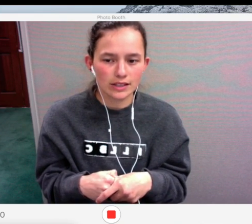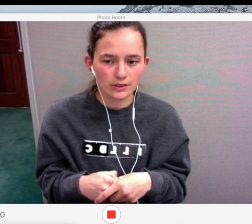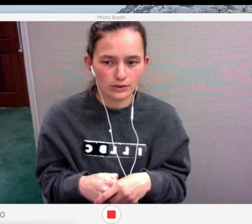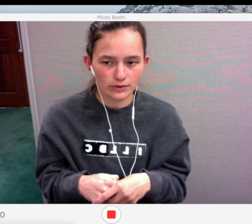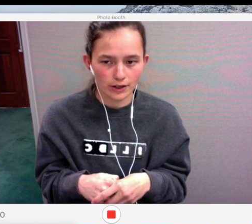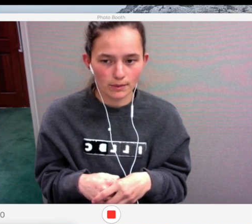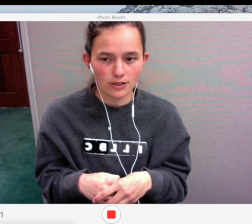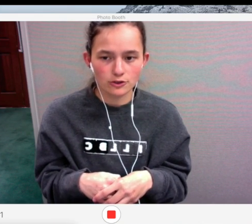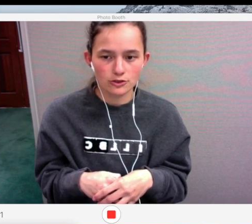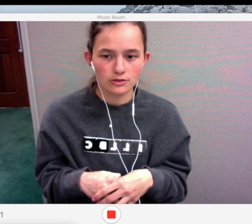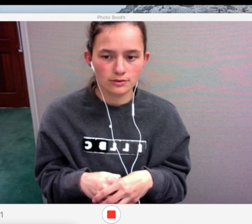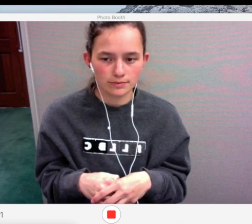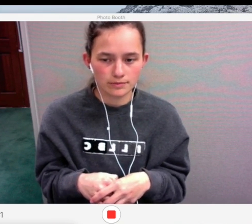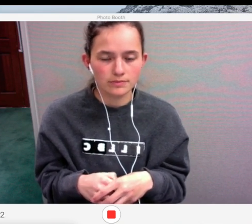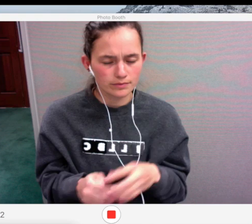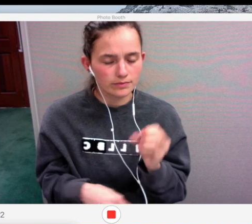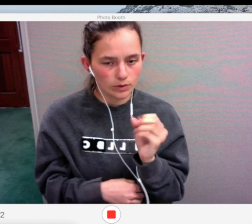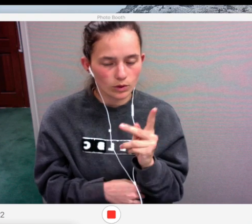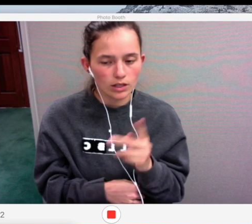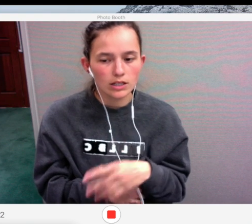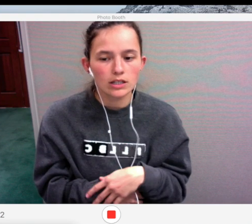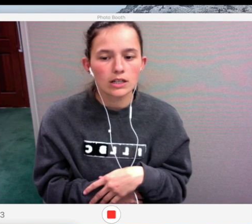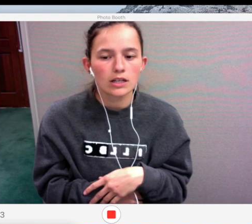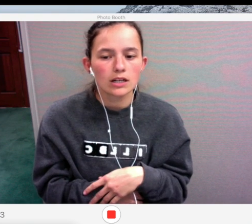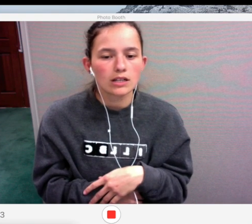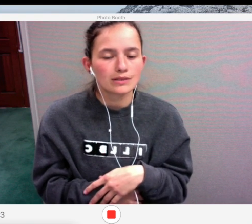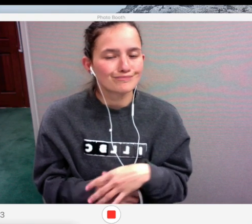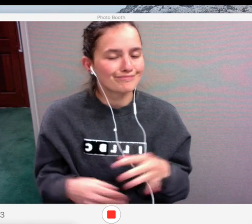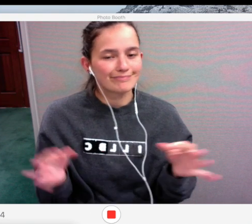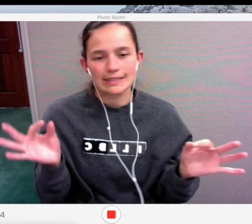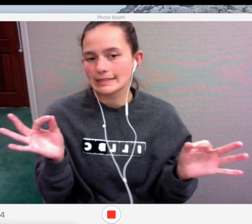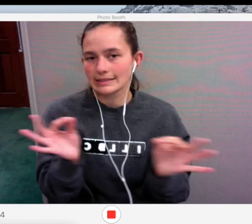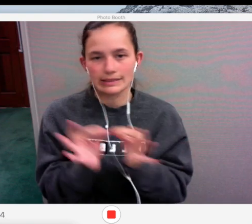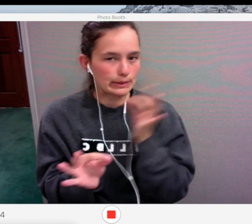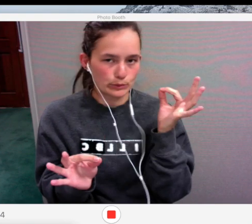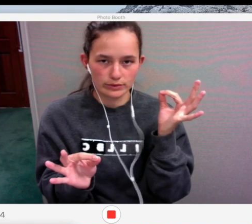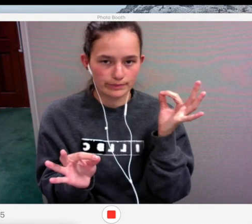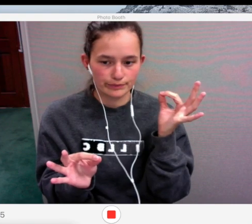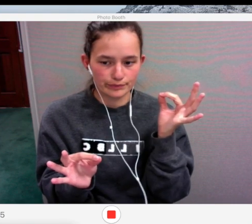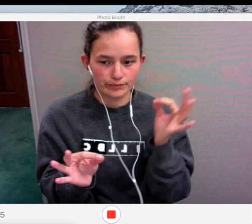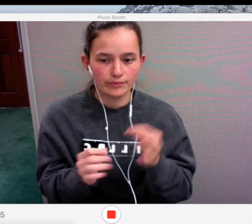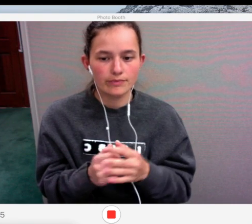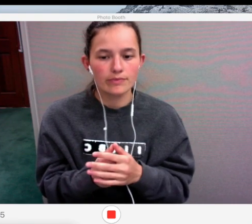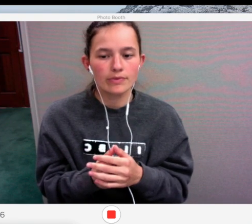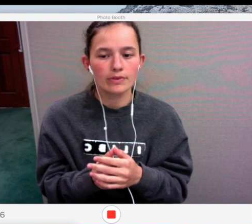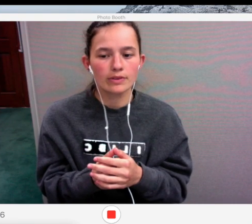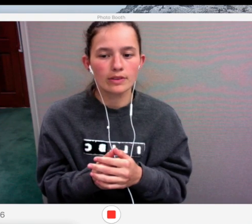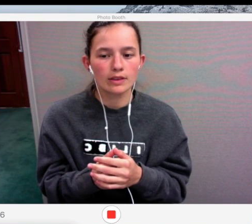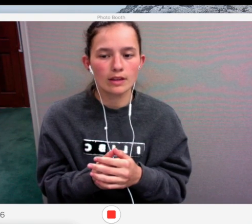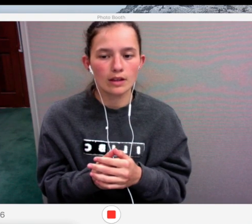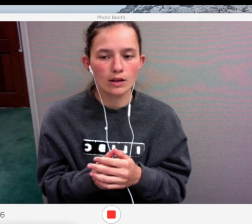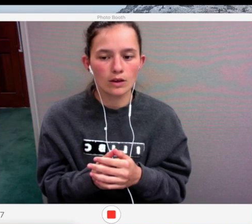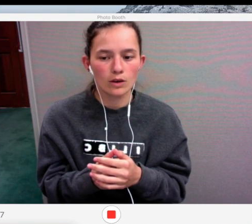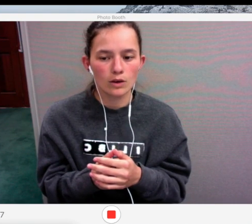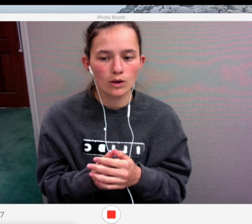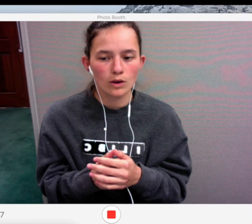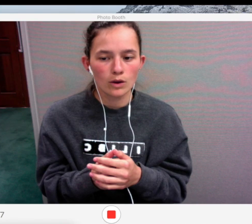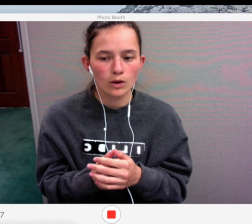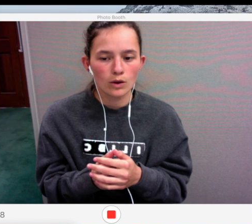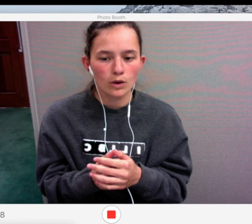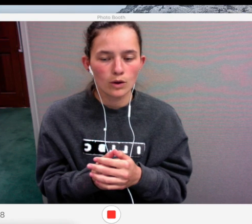Yes, thank you very much. Okay. It's a real simple idea, but one of the things that we go by is